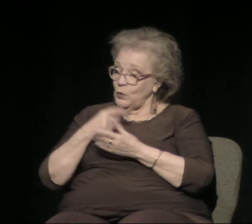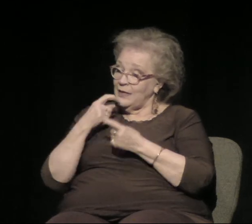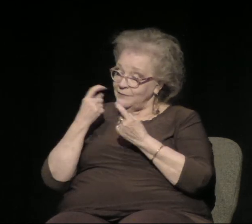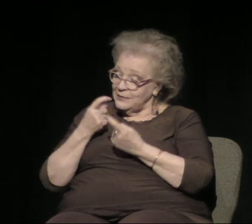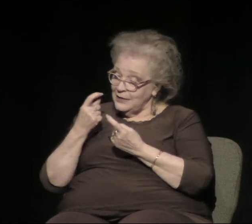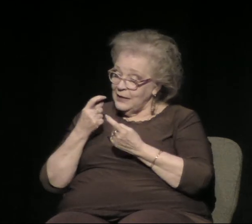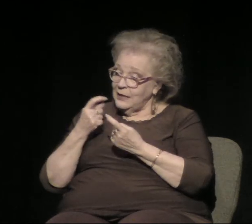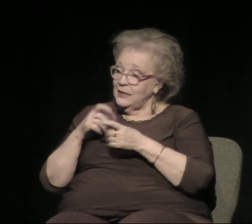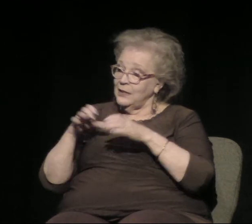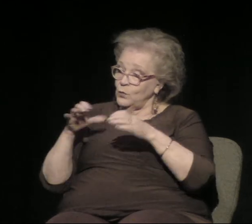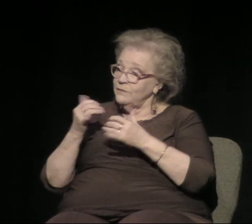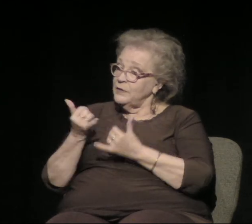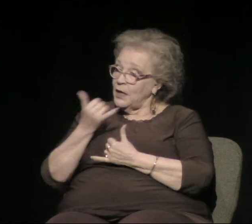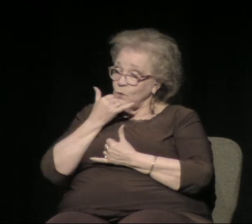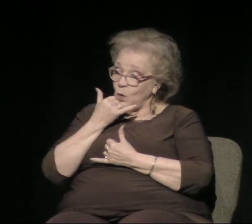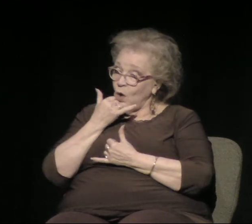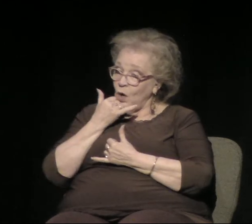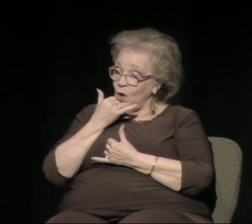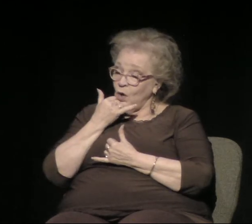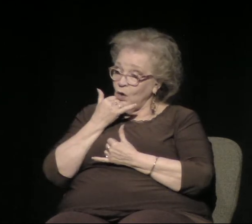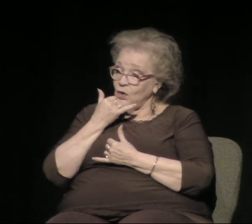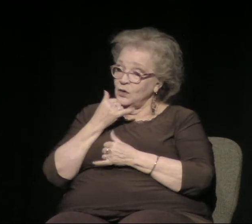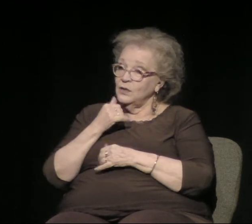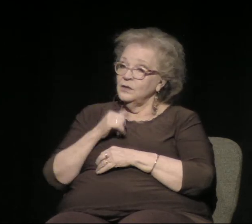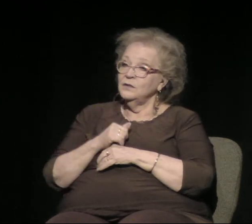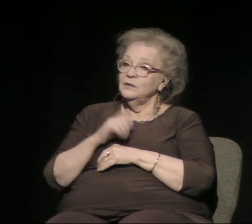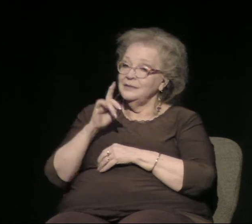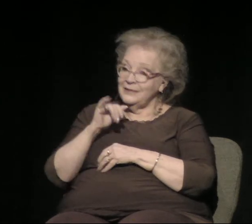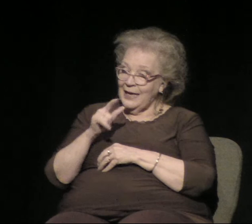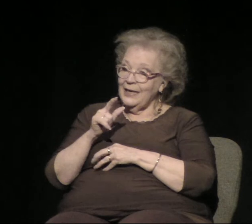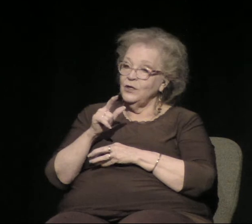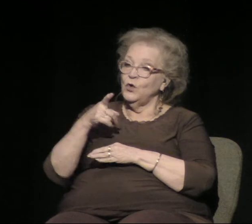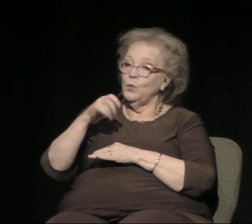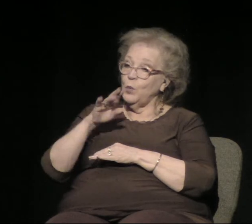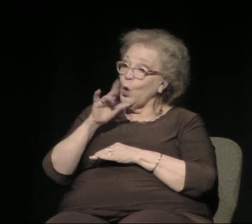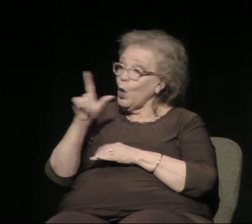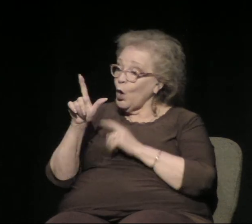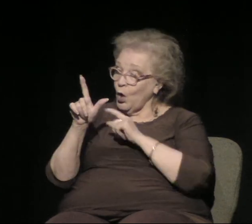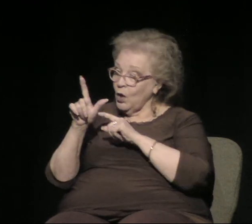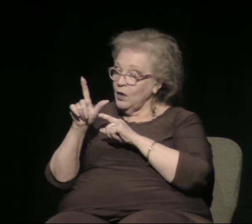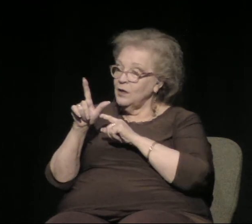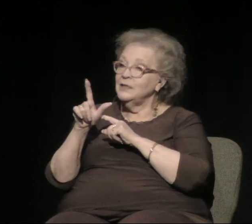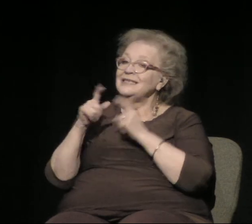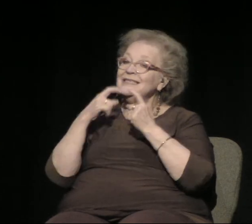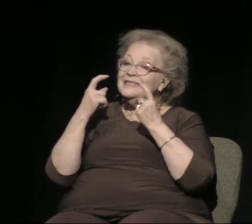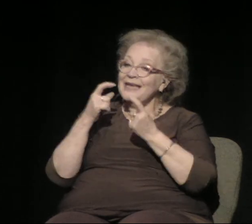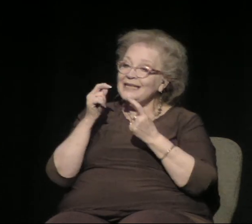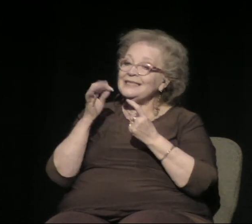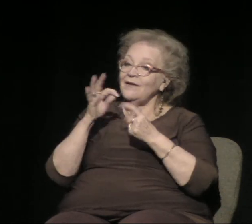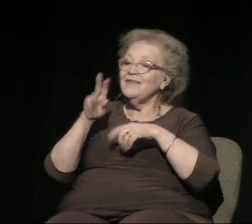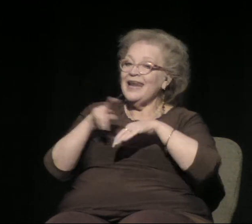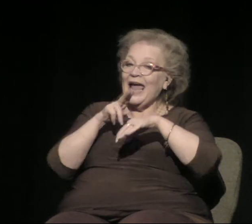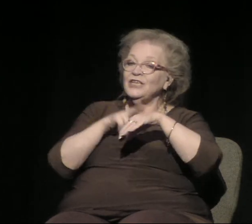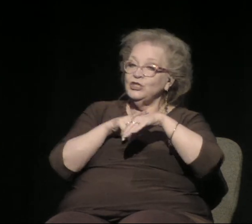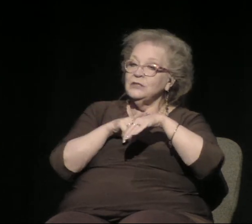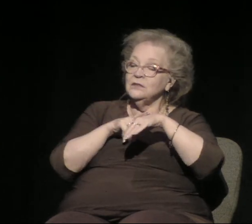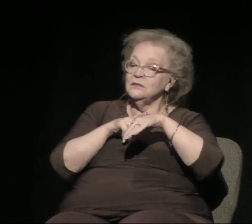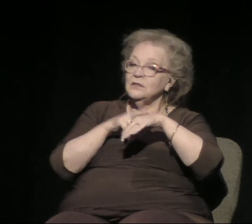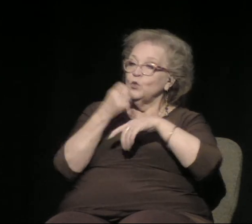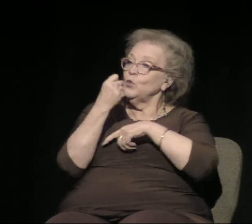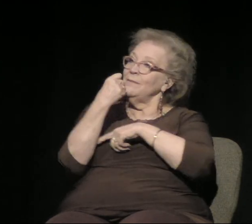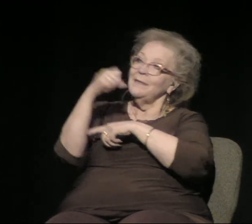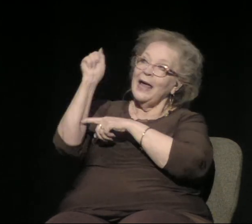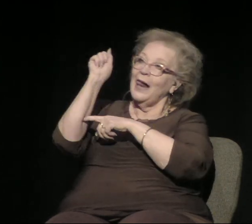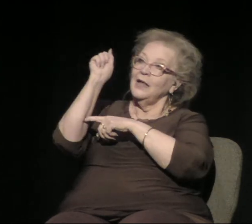and done wrong. Daniel is confessing, that's plural, the sin of the nation, the wickedness of their leaders, the rebellion